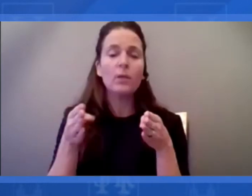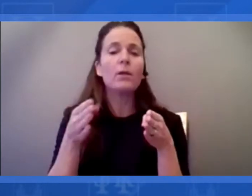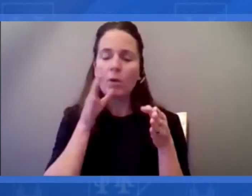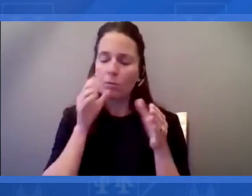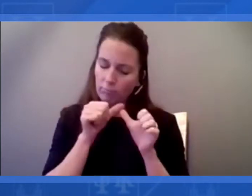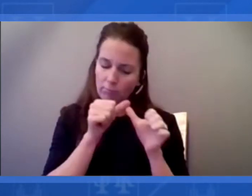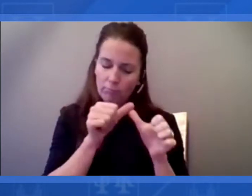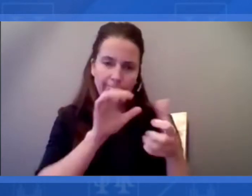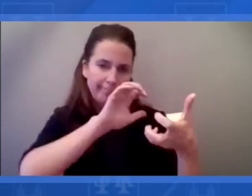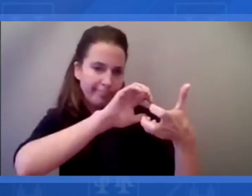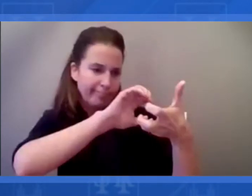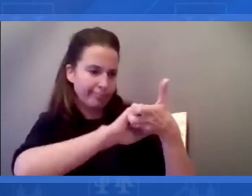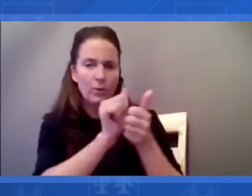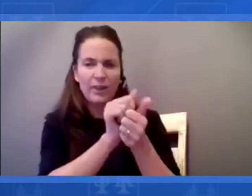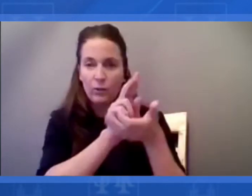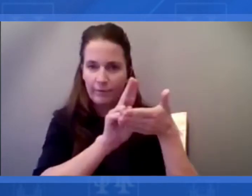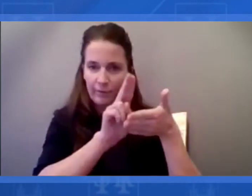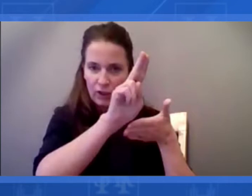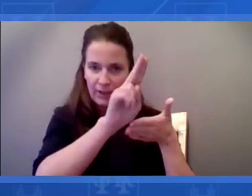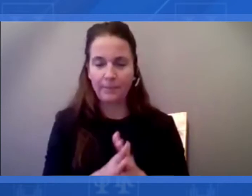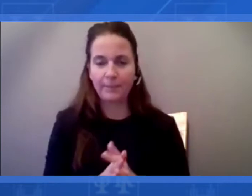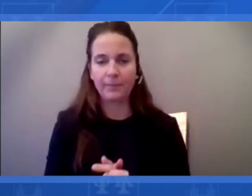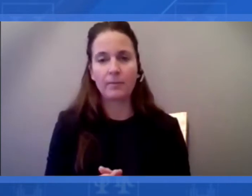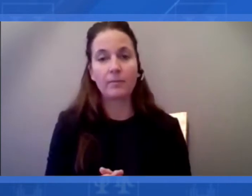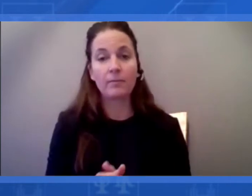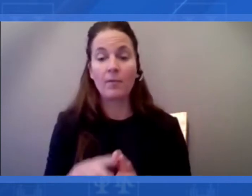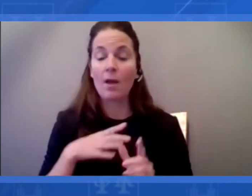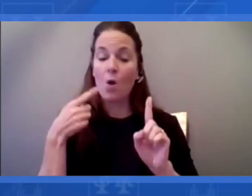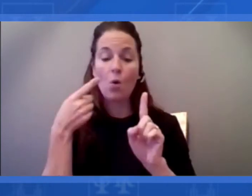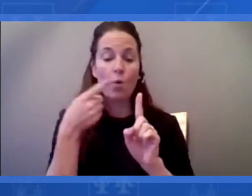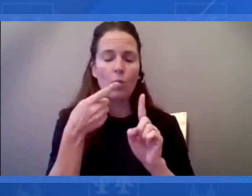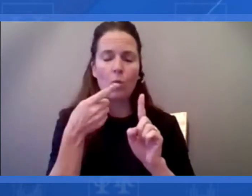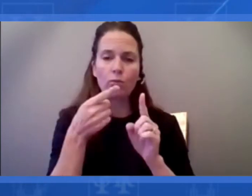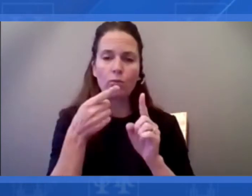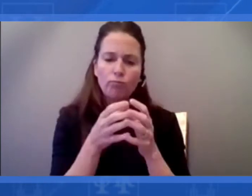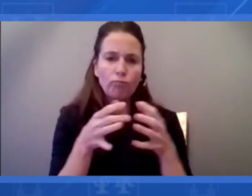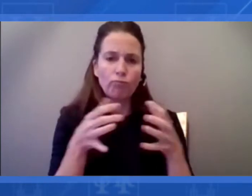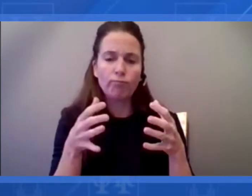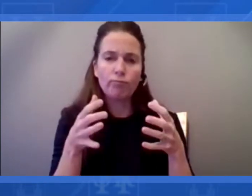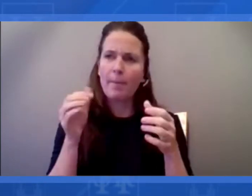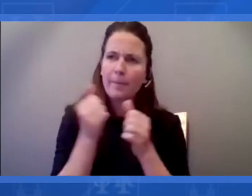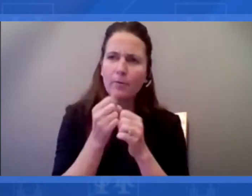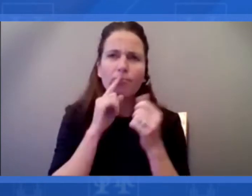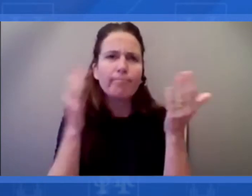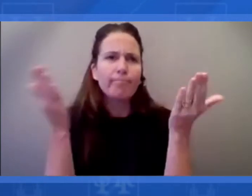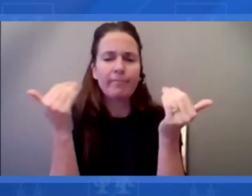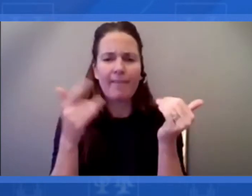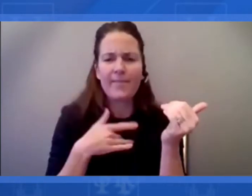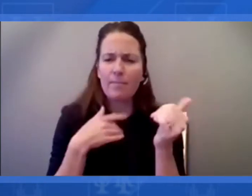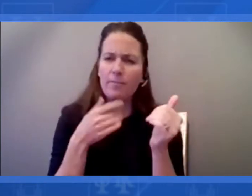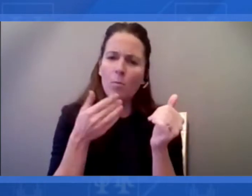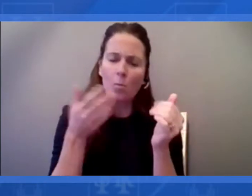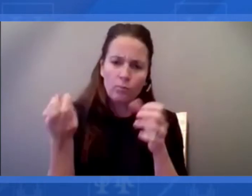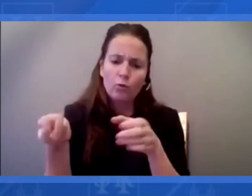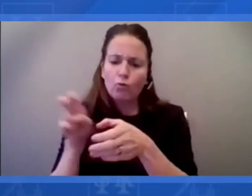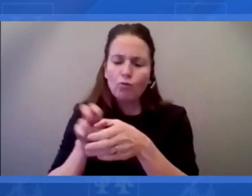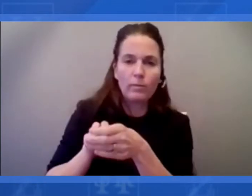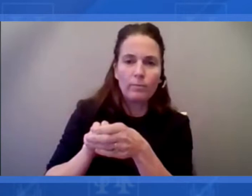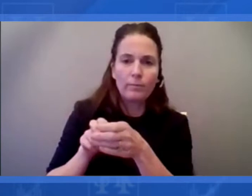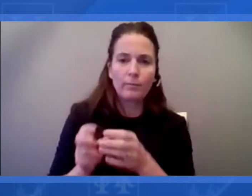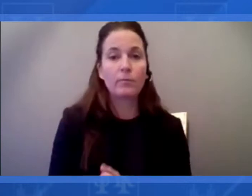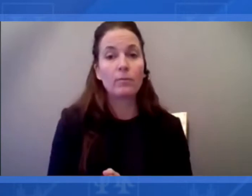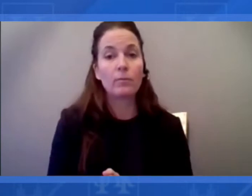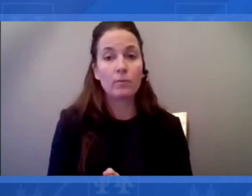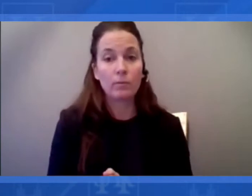The strategy is focused on enhancing service and growing ridership on key traffic corridors,